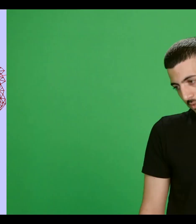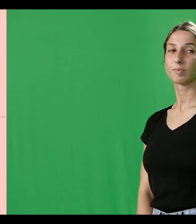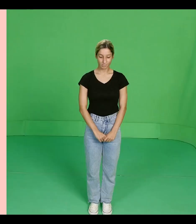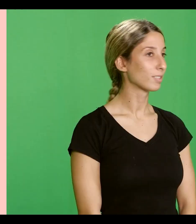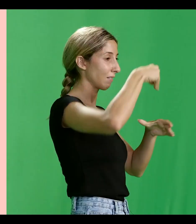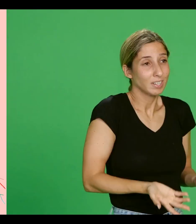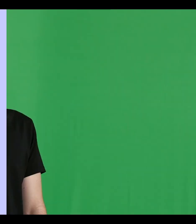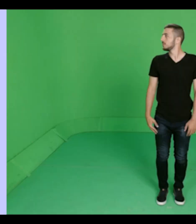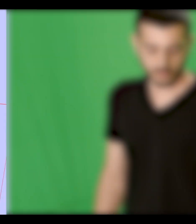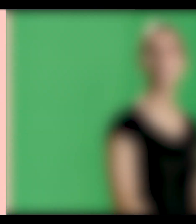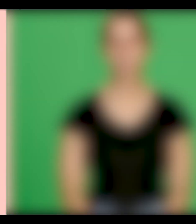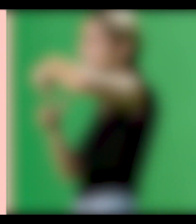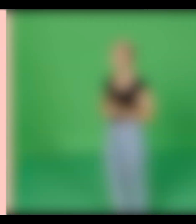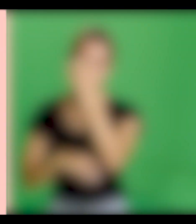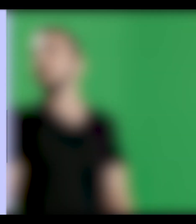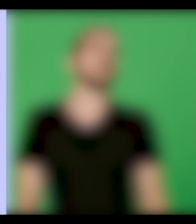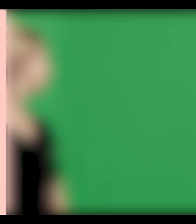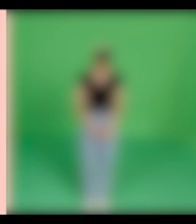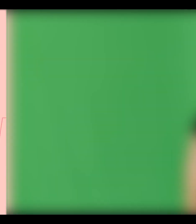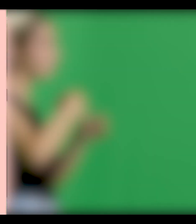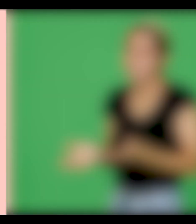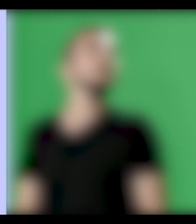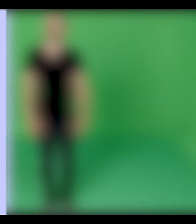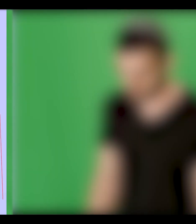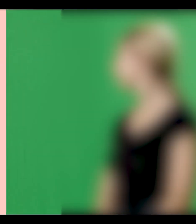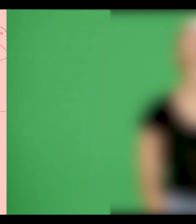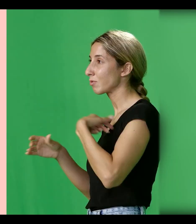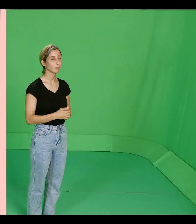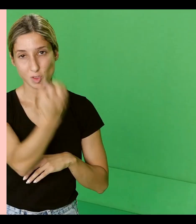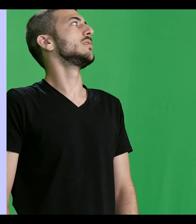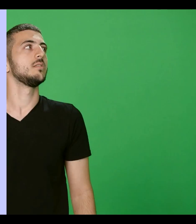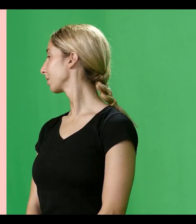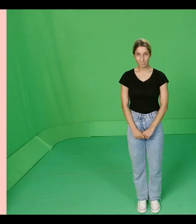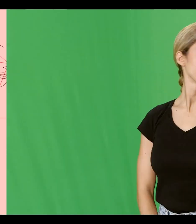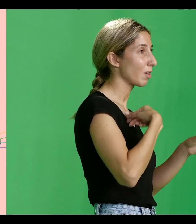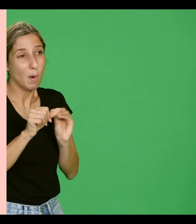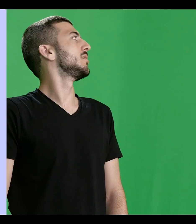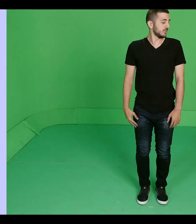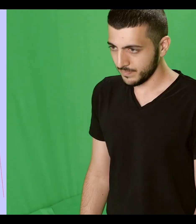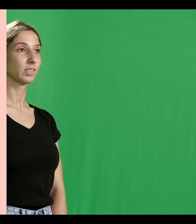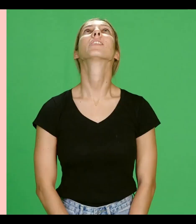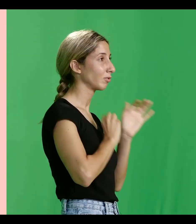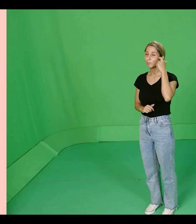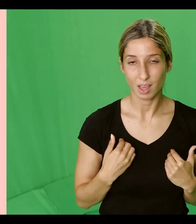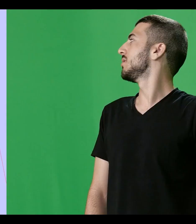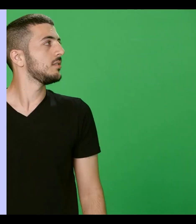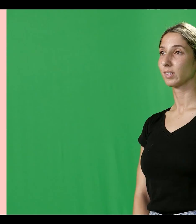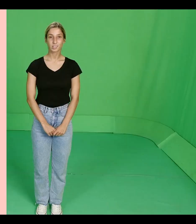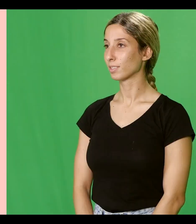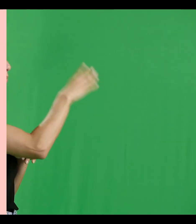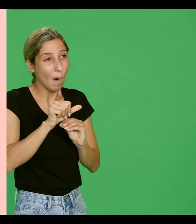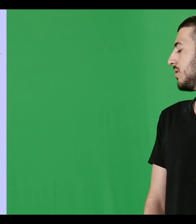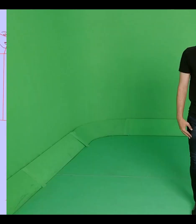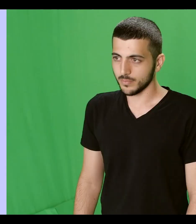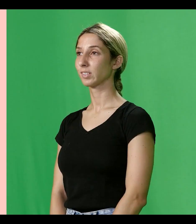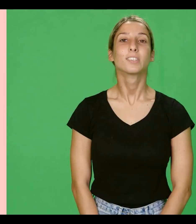The model is then tasked with looking at the image on the left and generating the image on the right. In the input side, we alternate between OpenPose